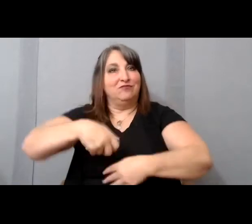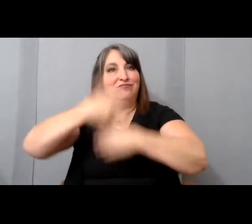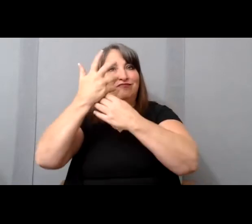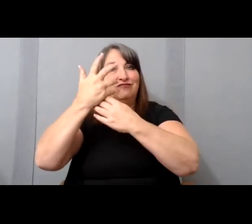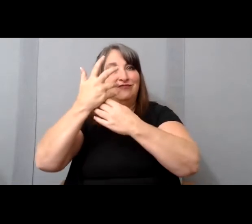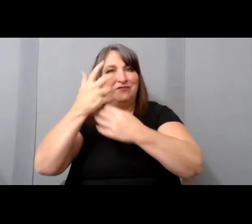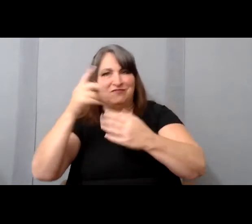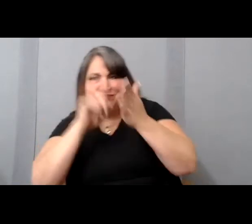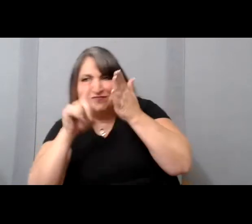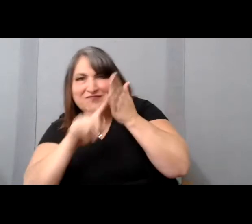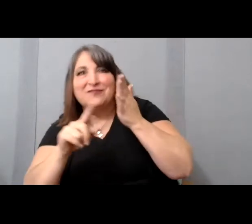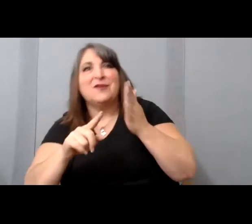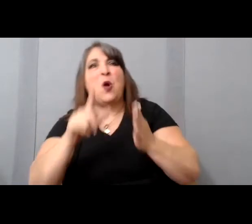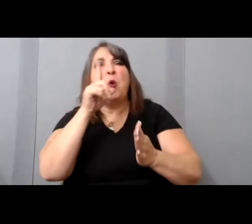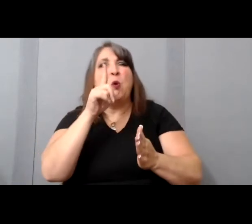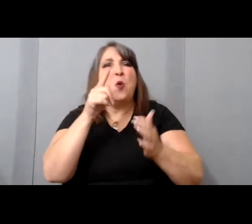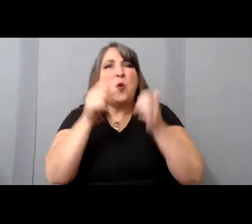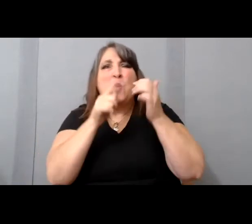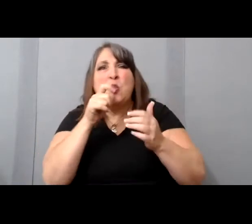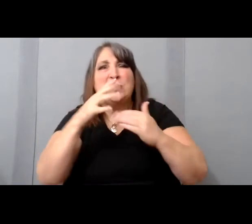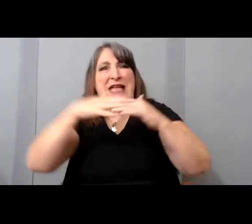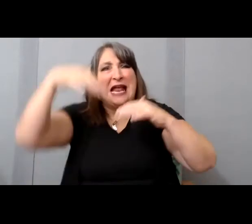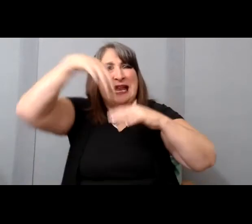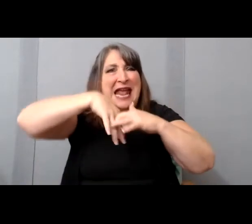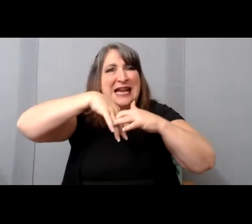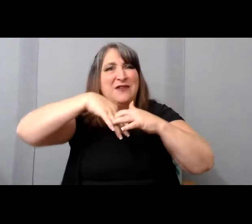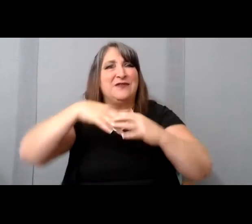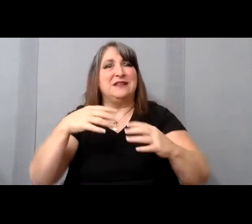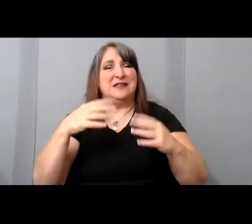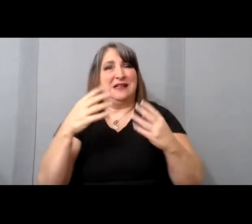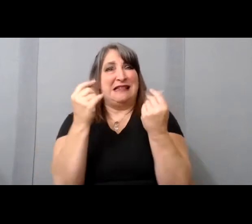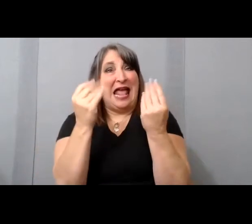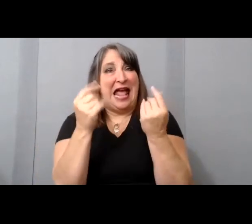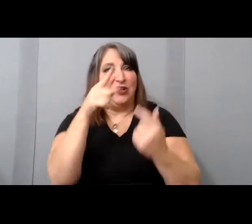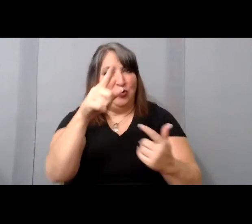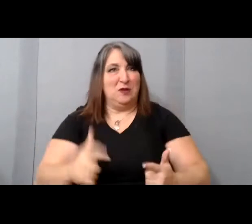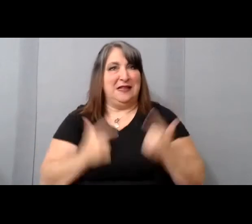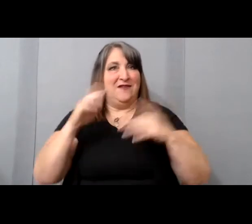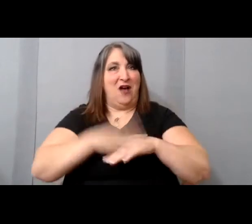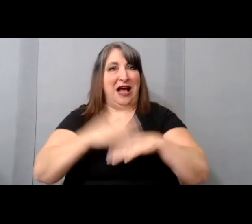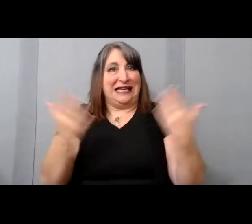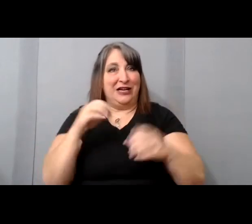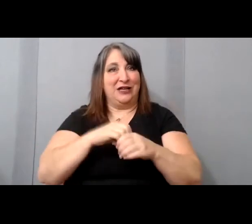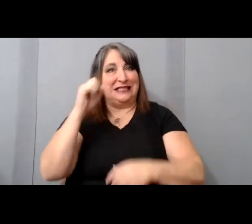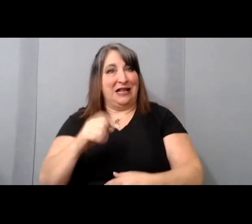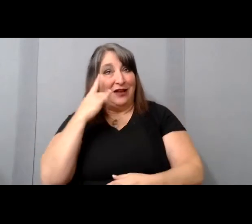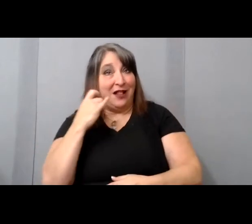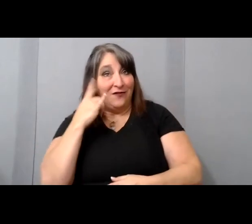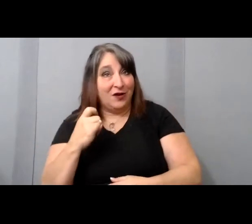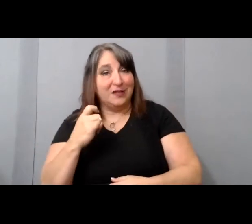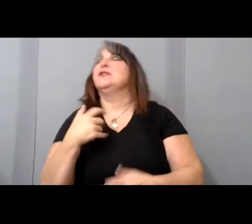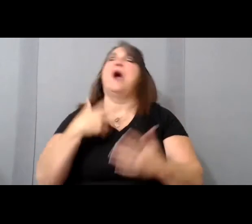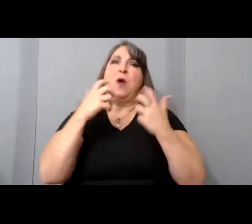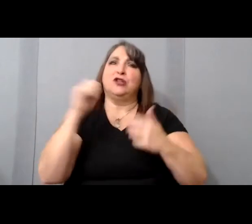geolocate you, and it'll tell you whose native land you are on here in the state of California. And so Subsequent to that, I would like you folks to do